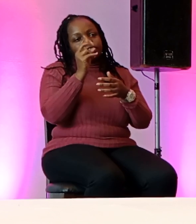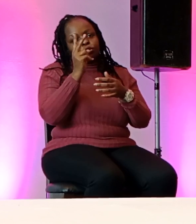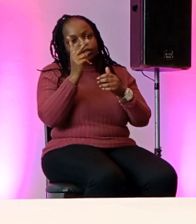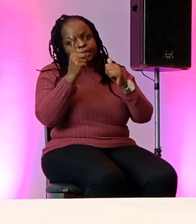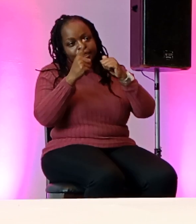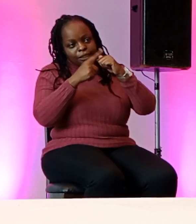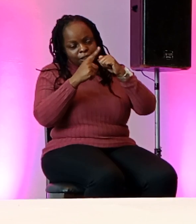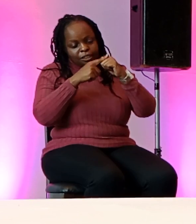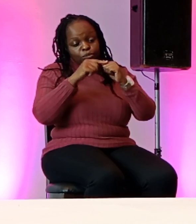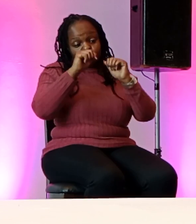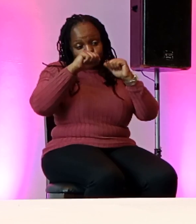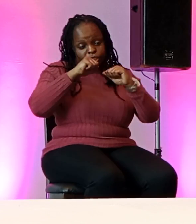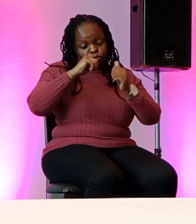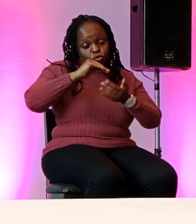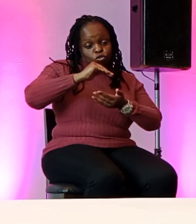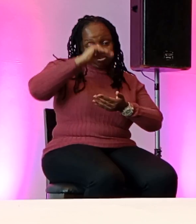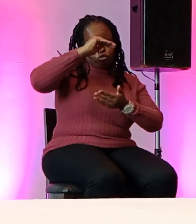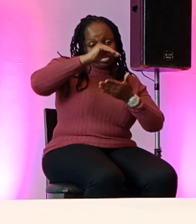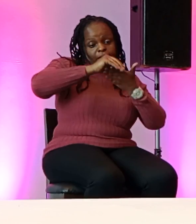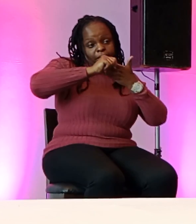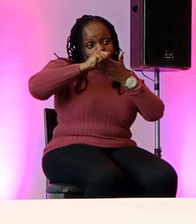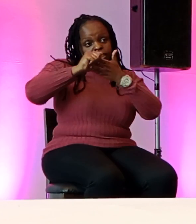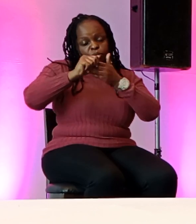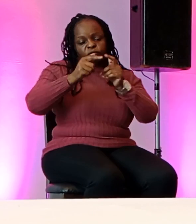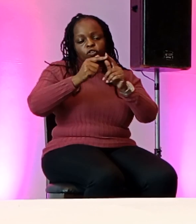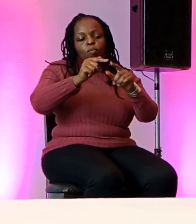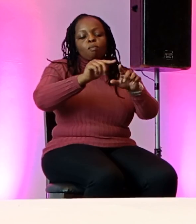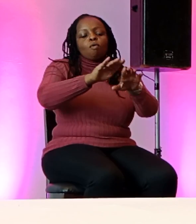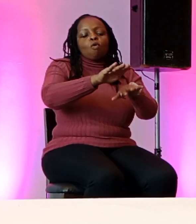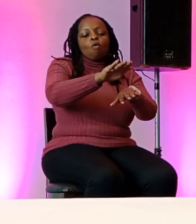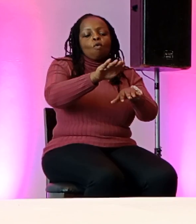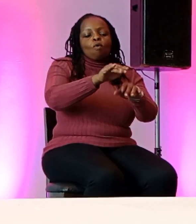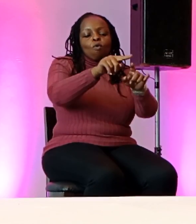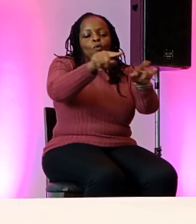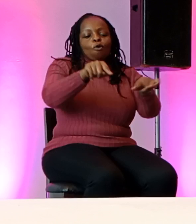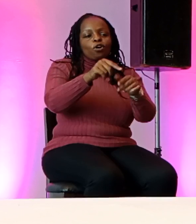have grown leadership from the ward level.